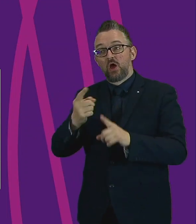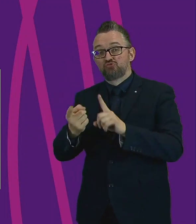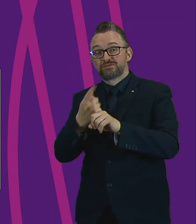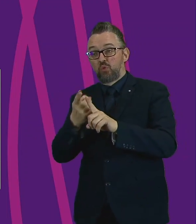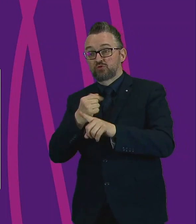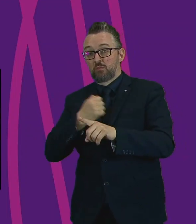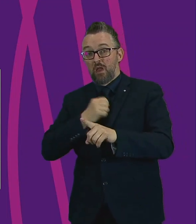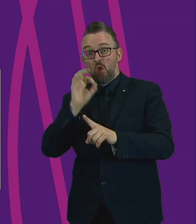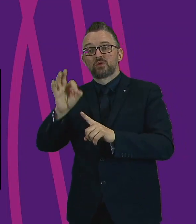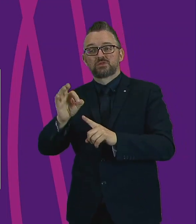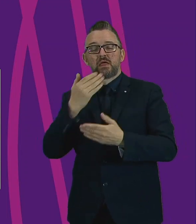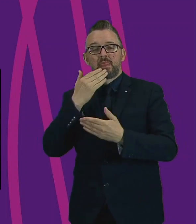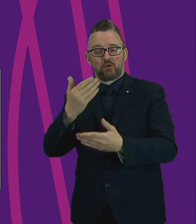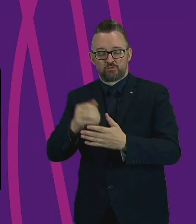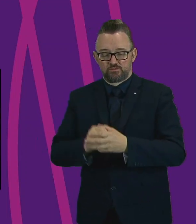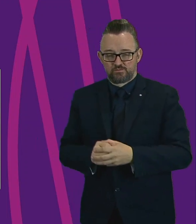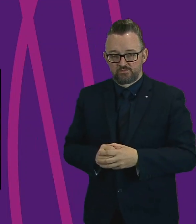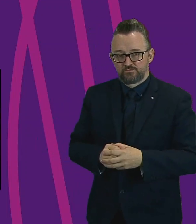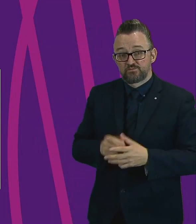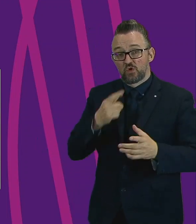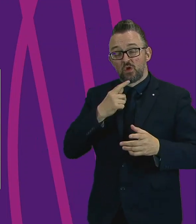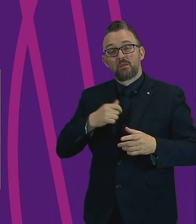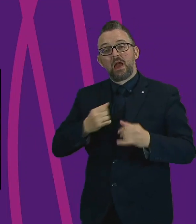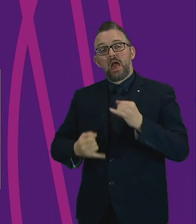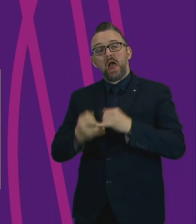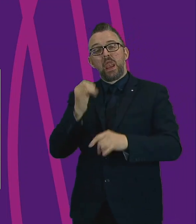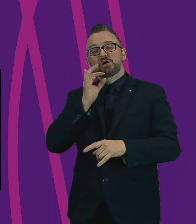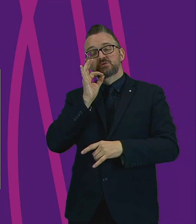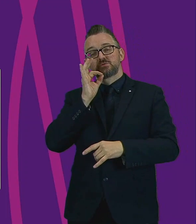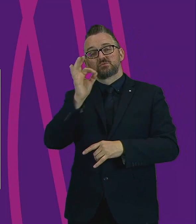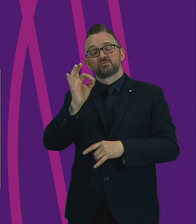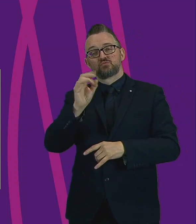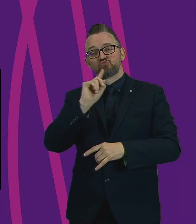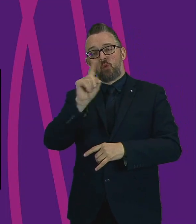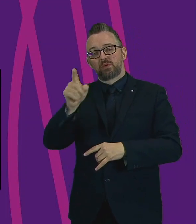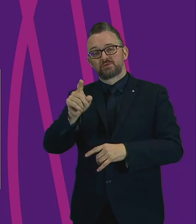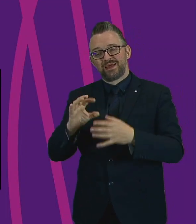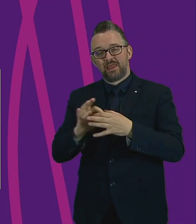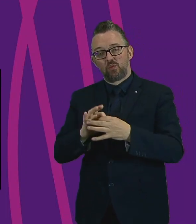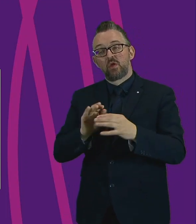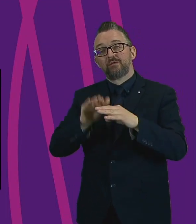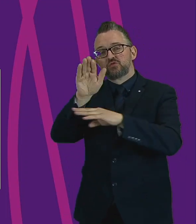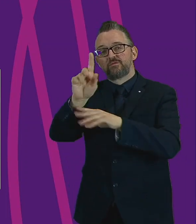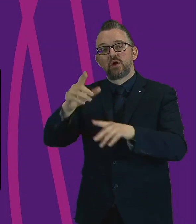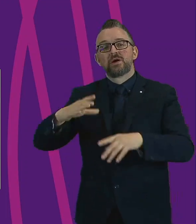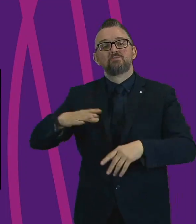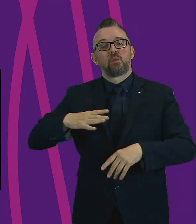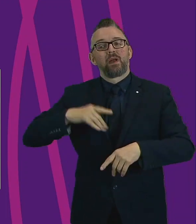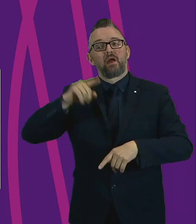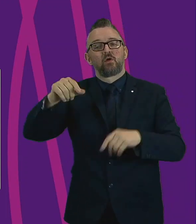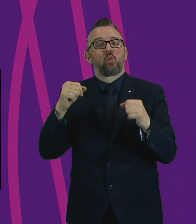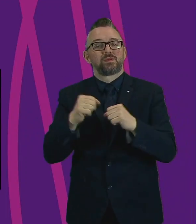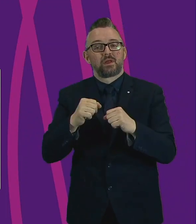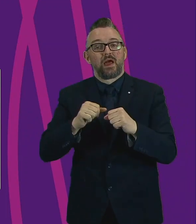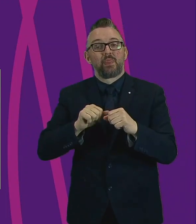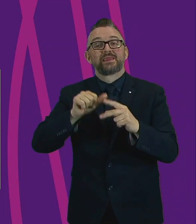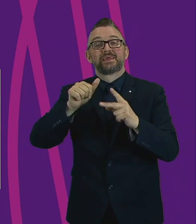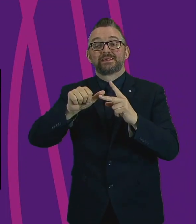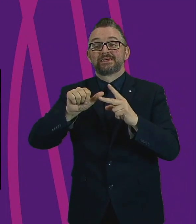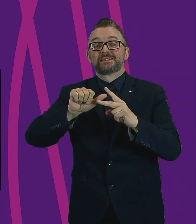earlier. Presiding Officer, a final comment for the future, for the winter prep and for the next wave of